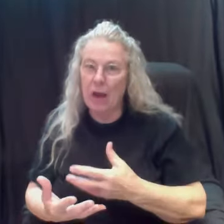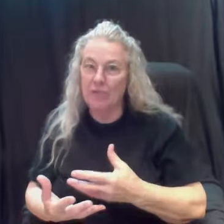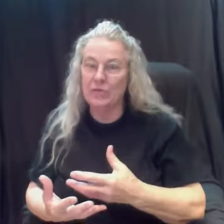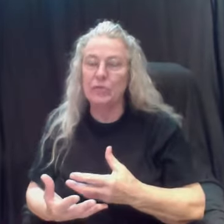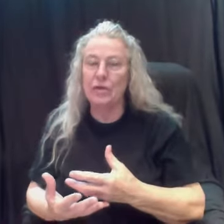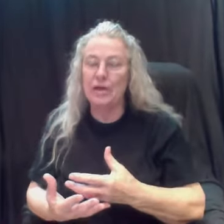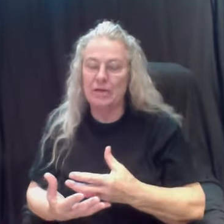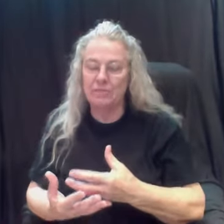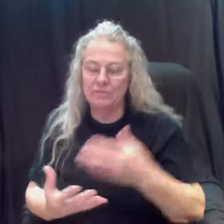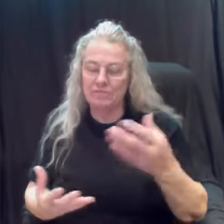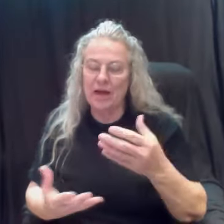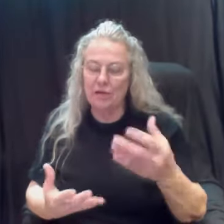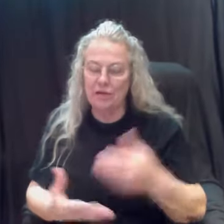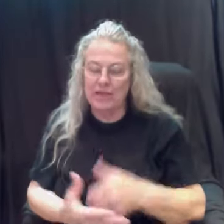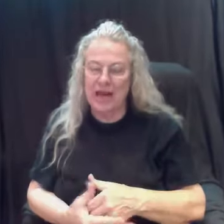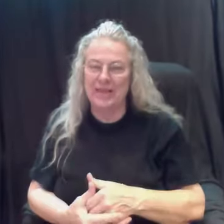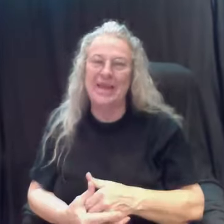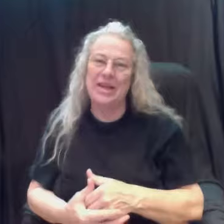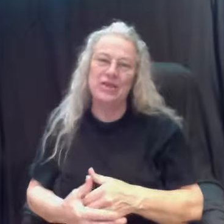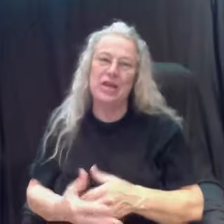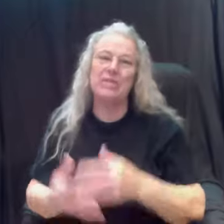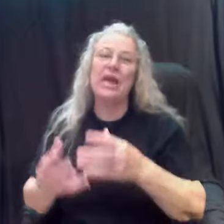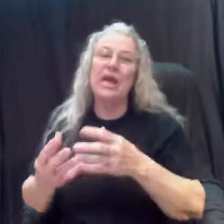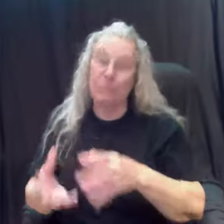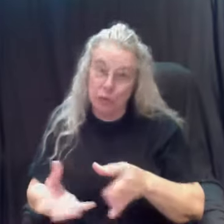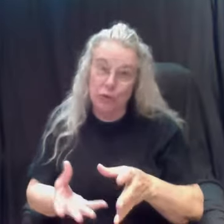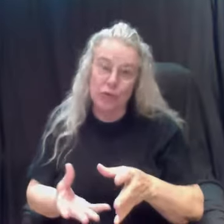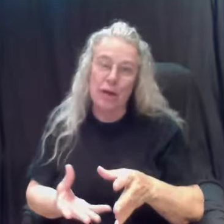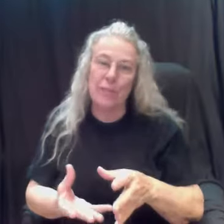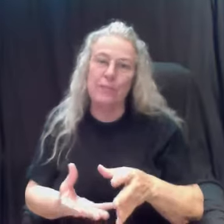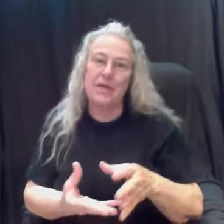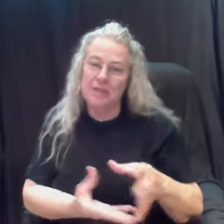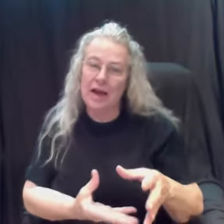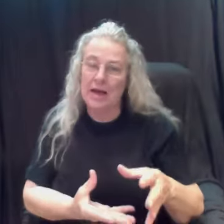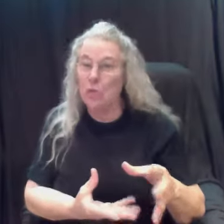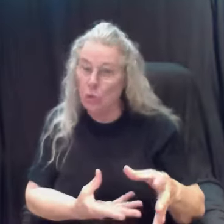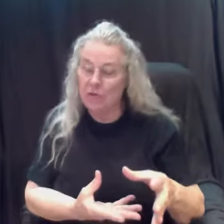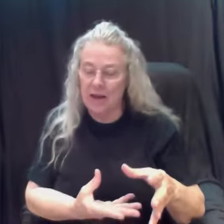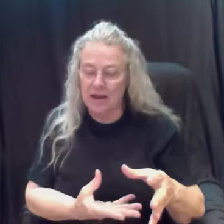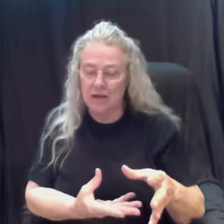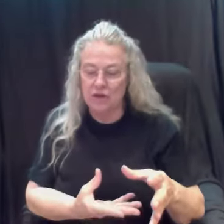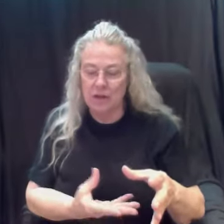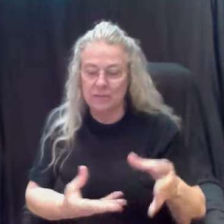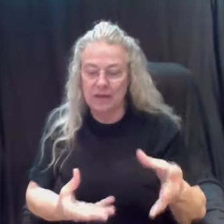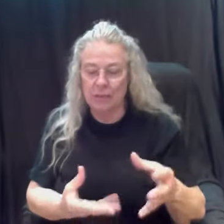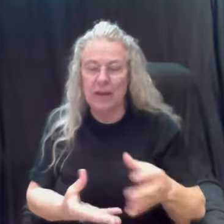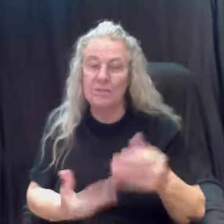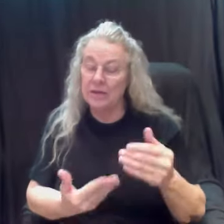to really understand the King James. If you grew up, as I did, with that King James, it becomes a little